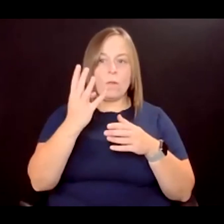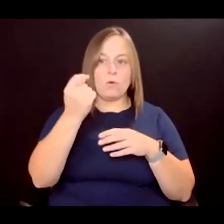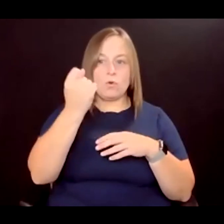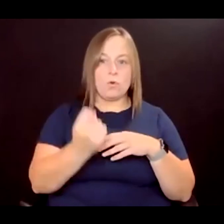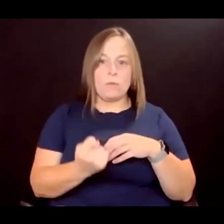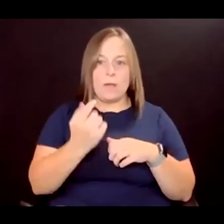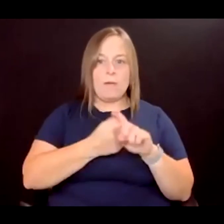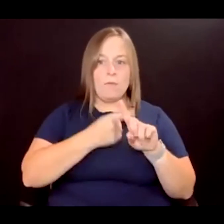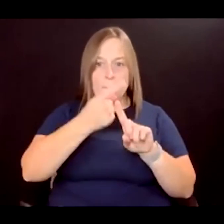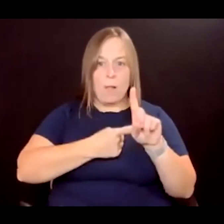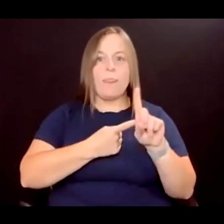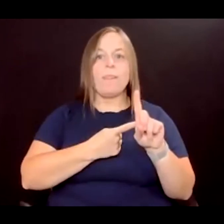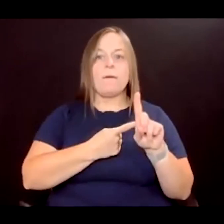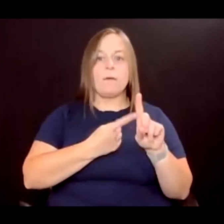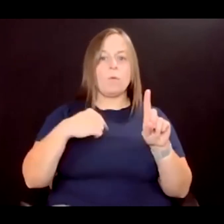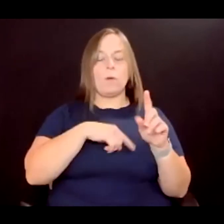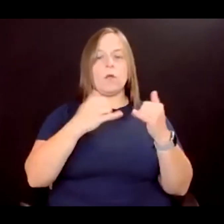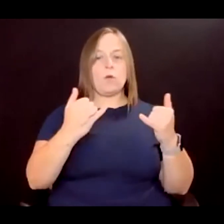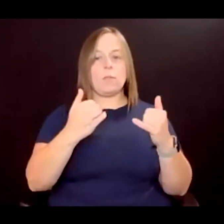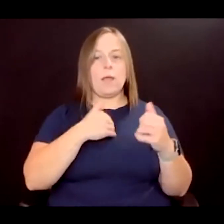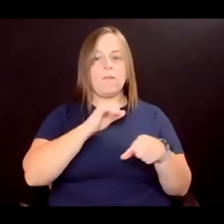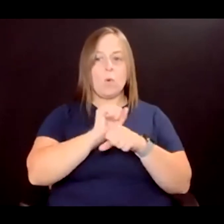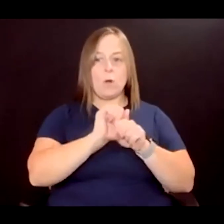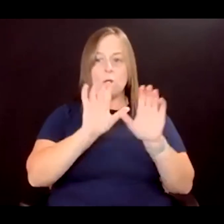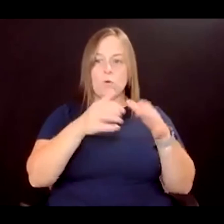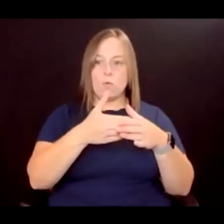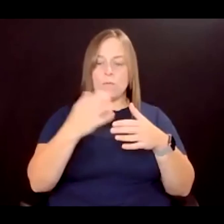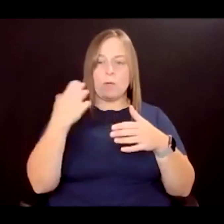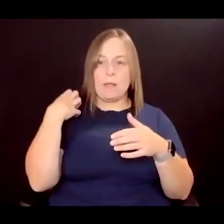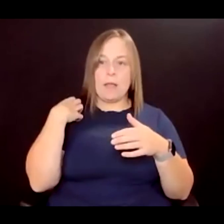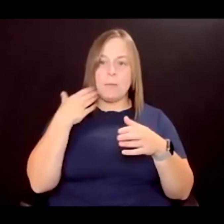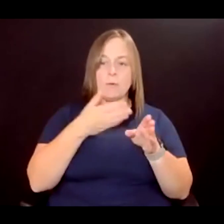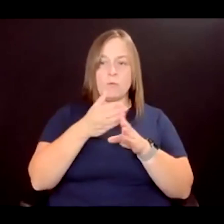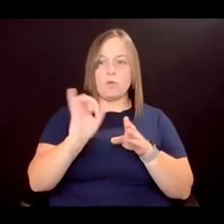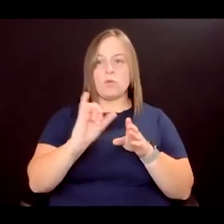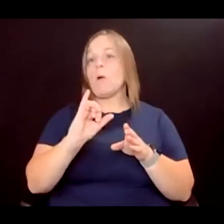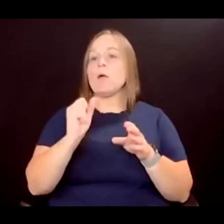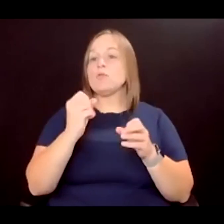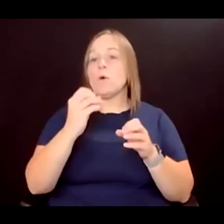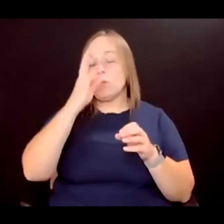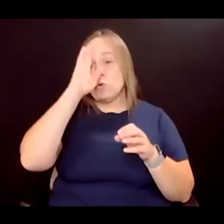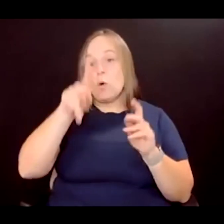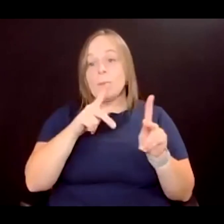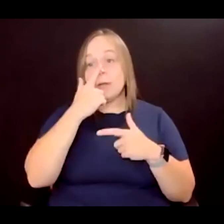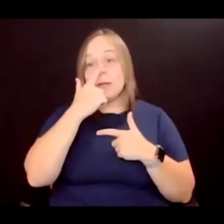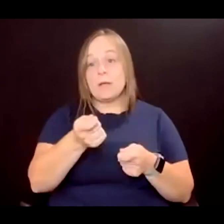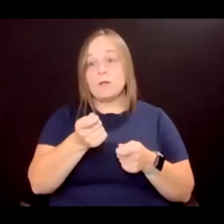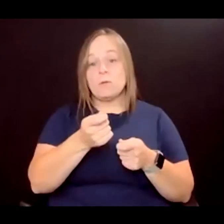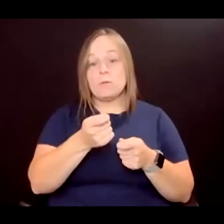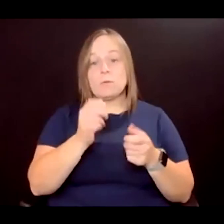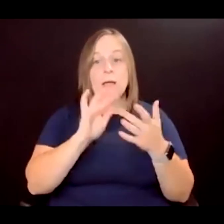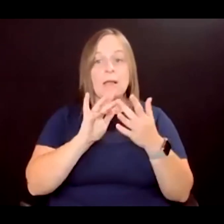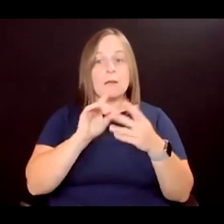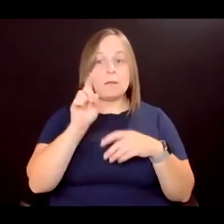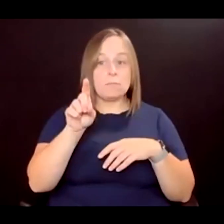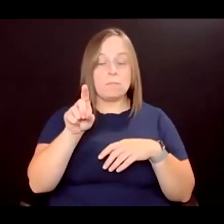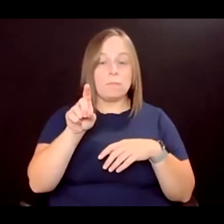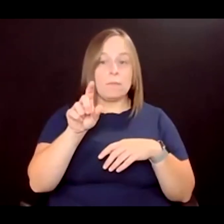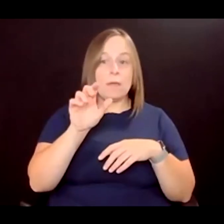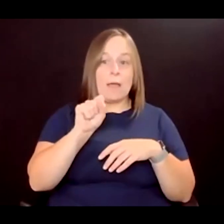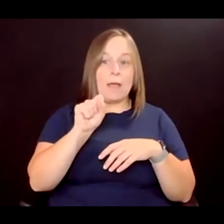That's the T and the R in Operation Transform. The city actually does have a pretty